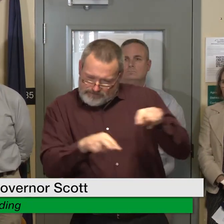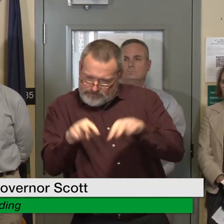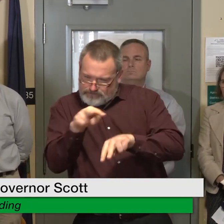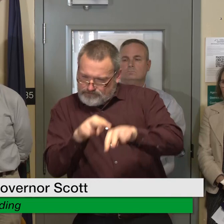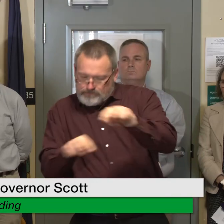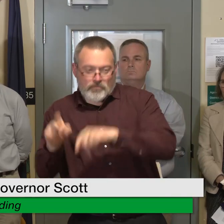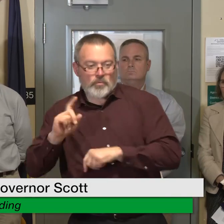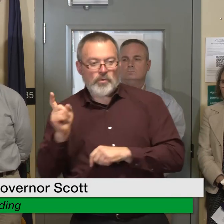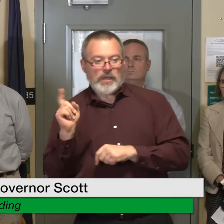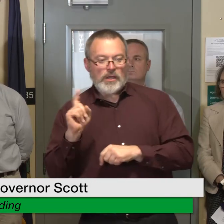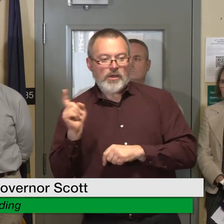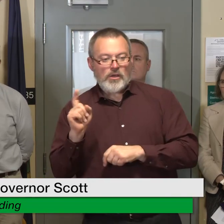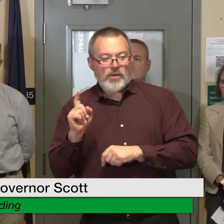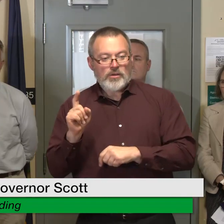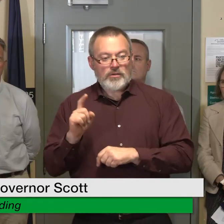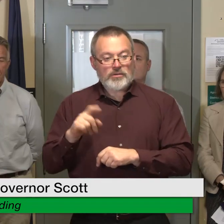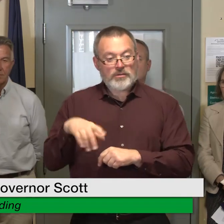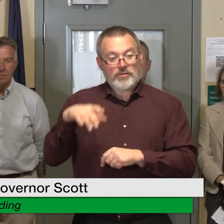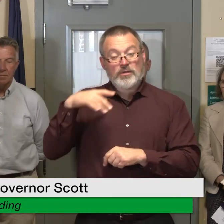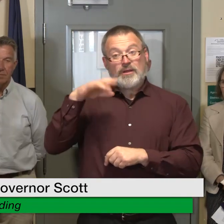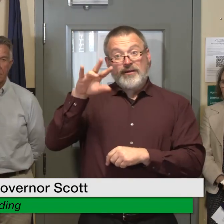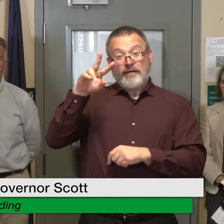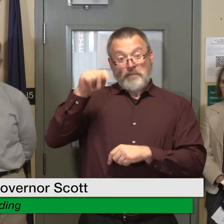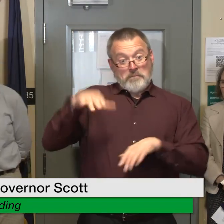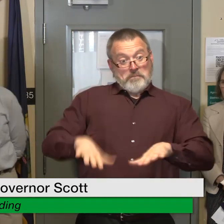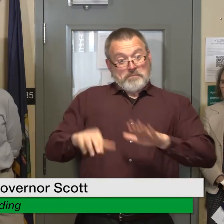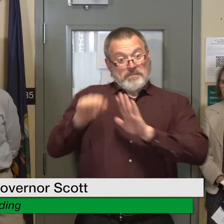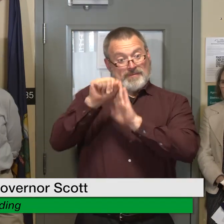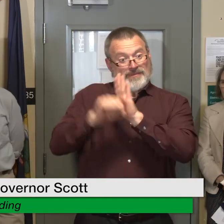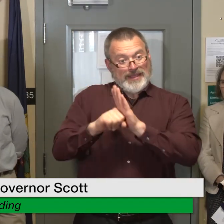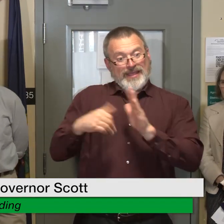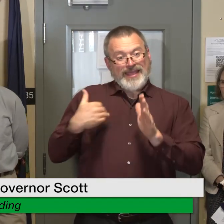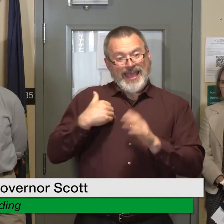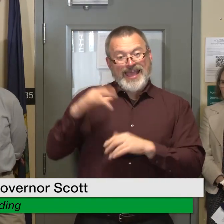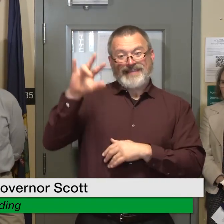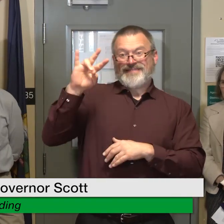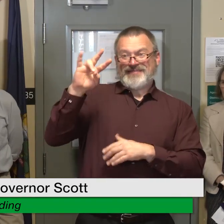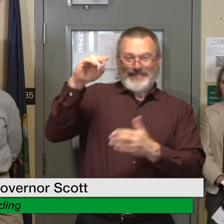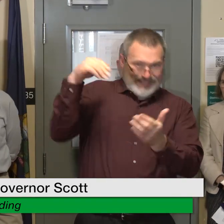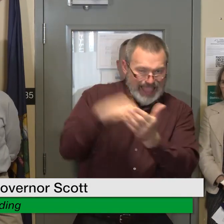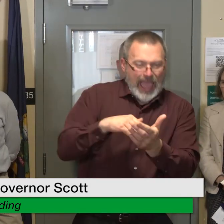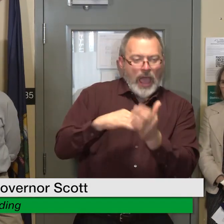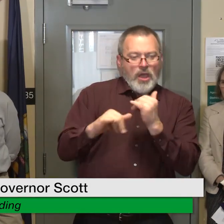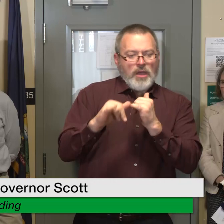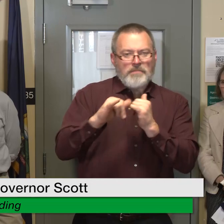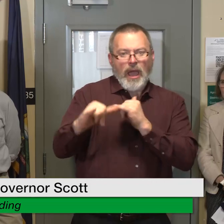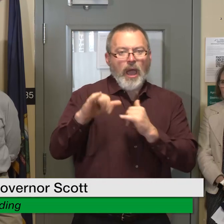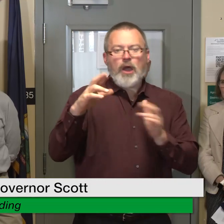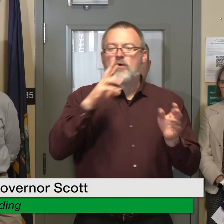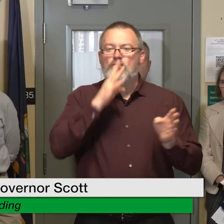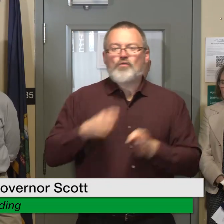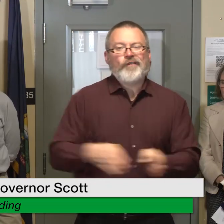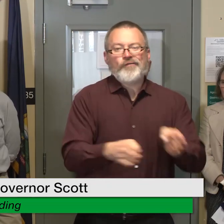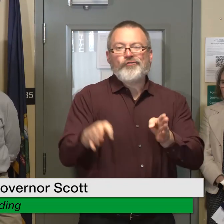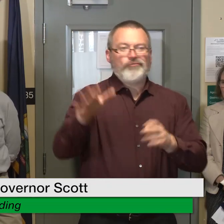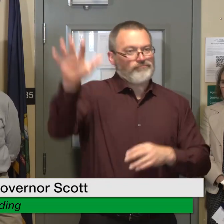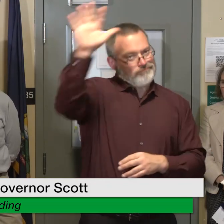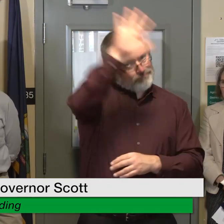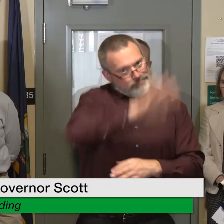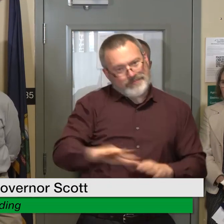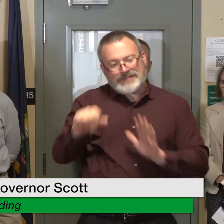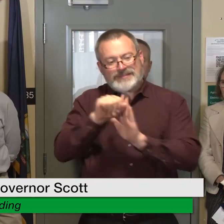7,000 miles of rivers and streams, and how we treat our waterways that flow through our communities has real implications